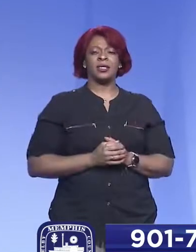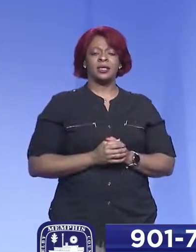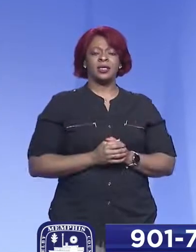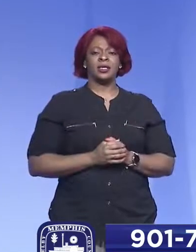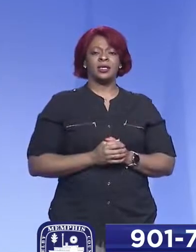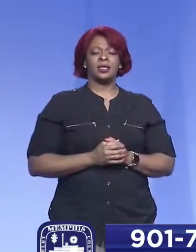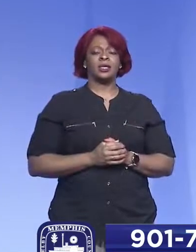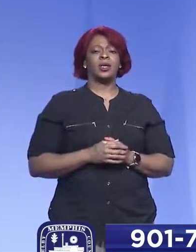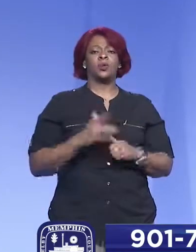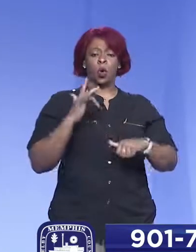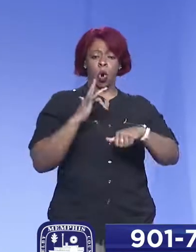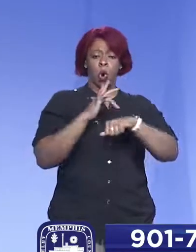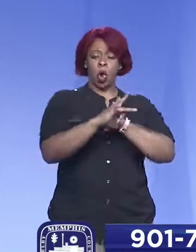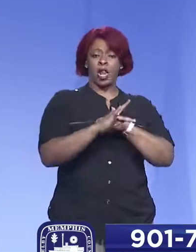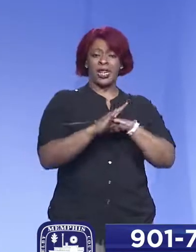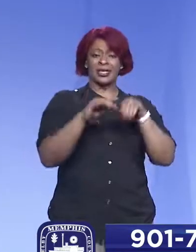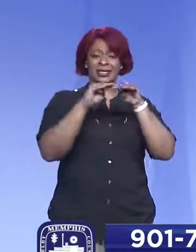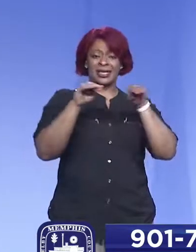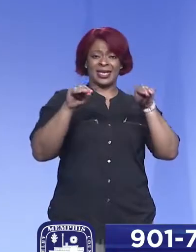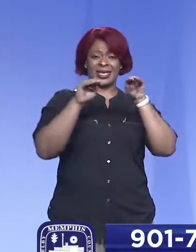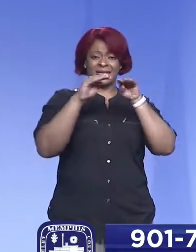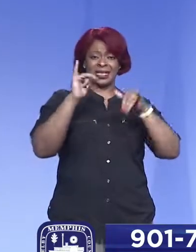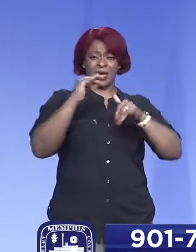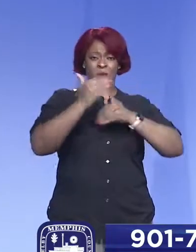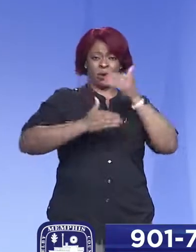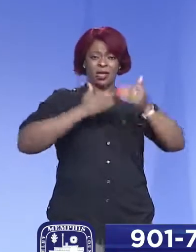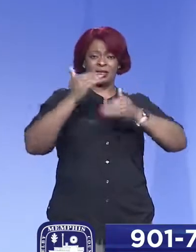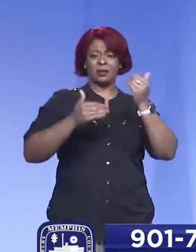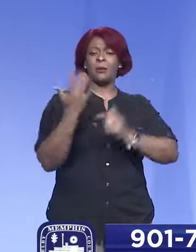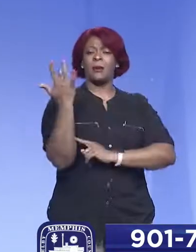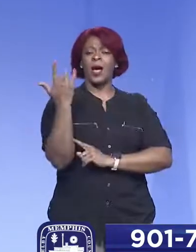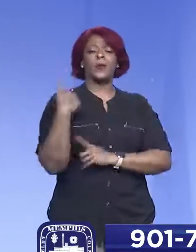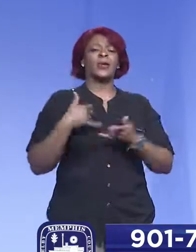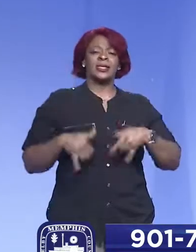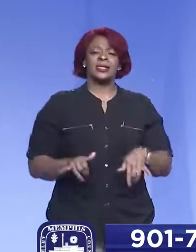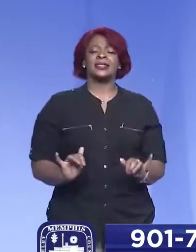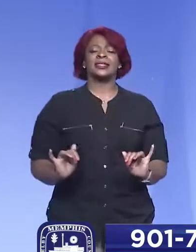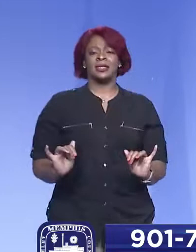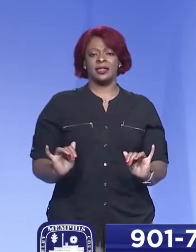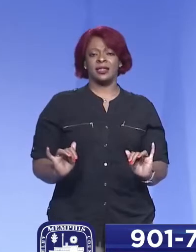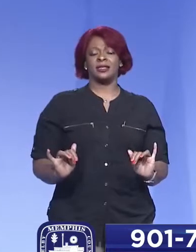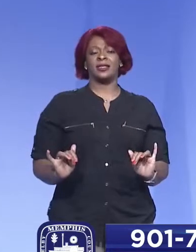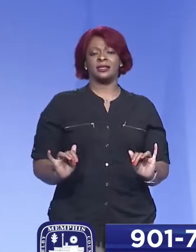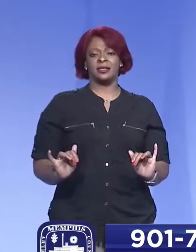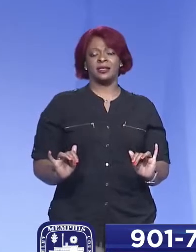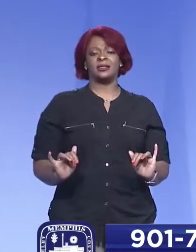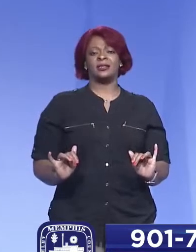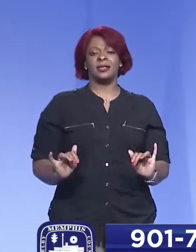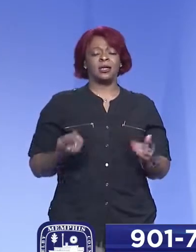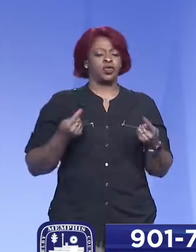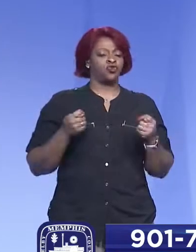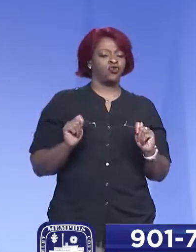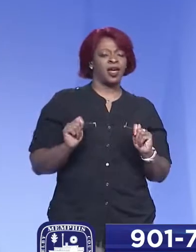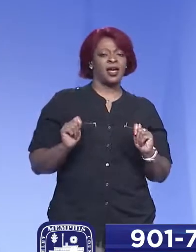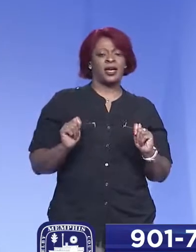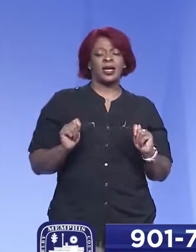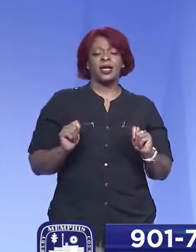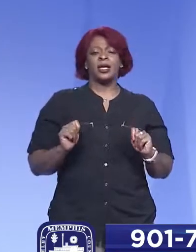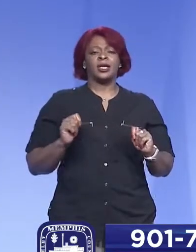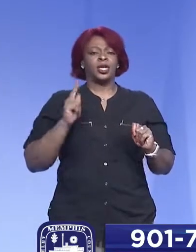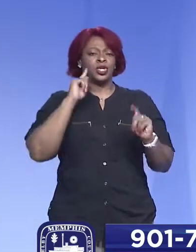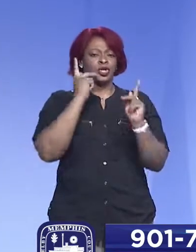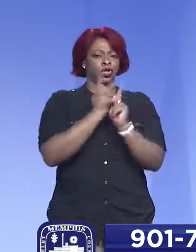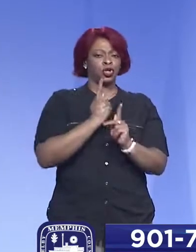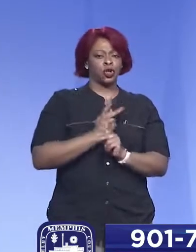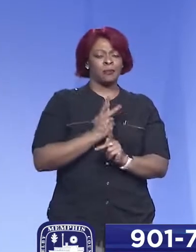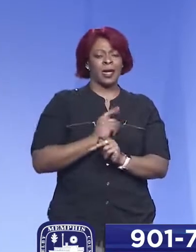We're in the early stages of that process because we're still trying to determine